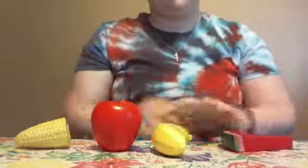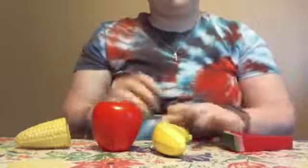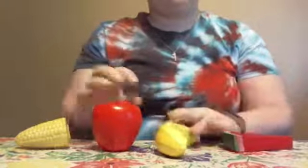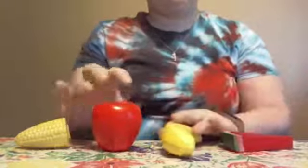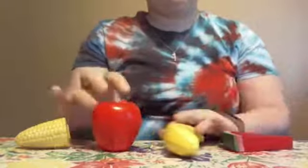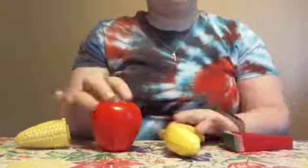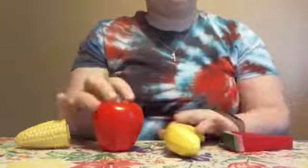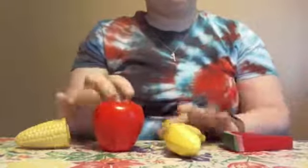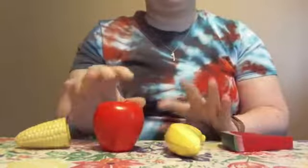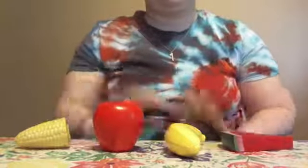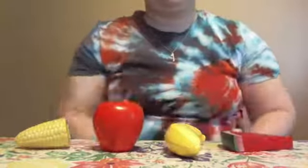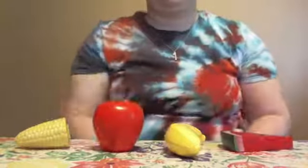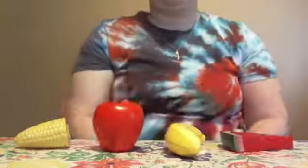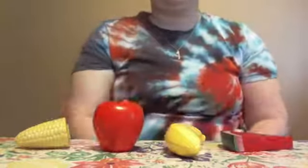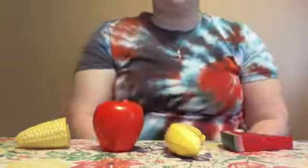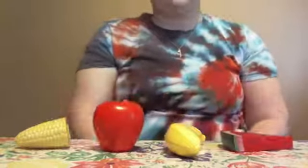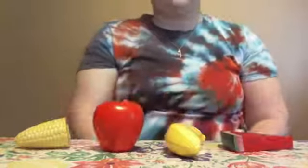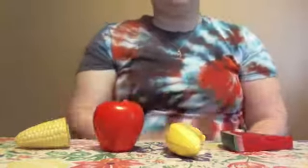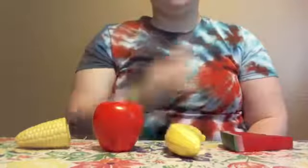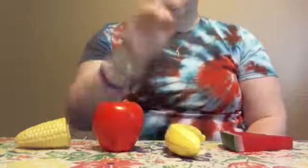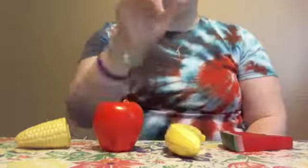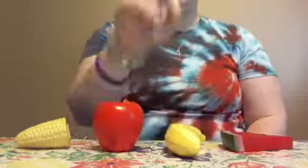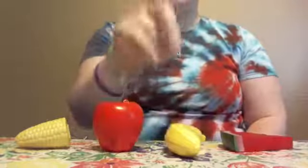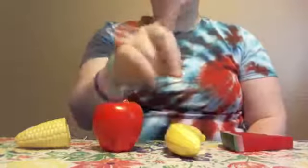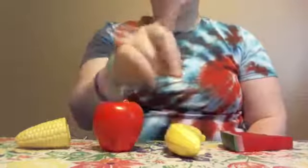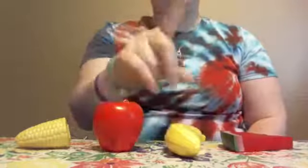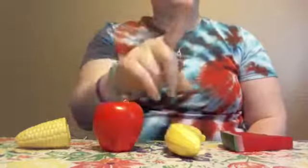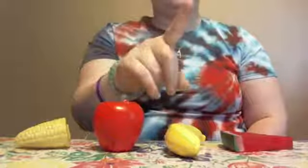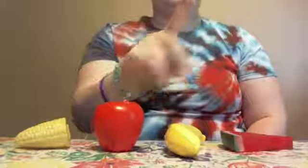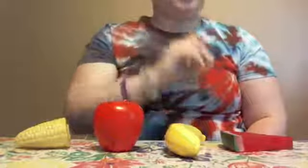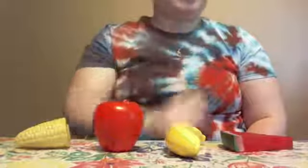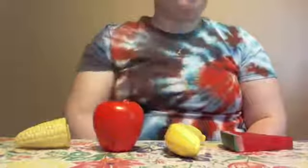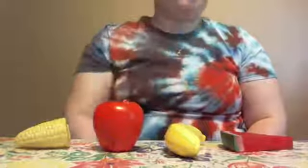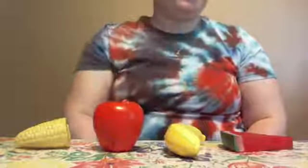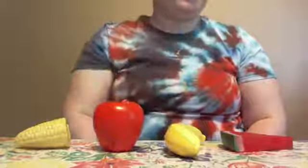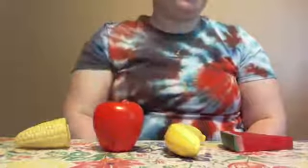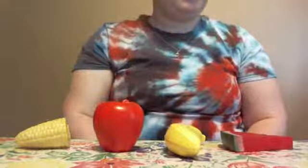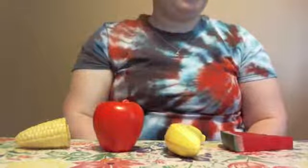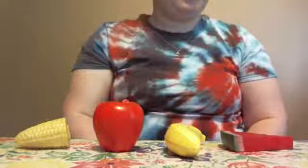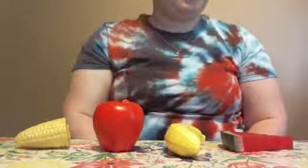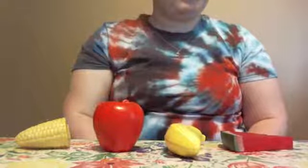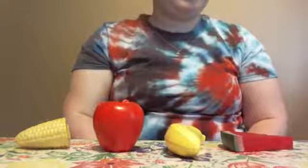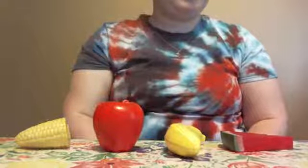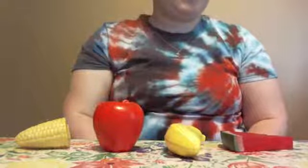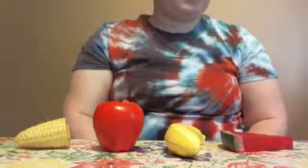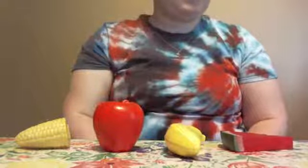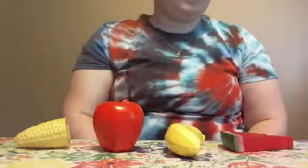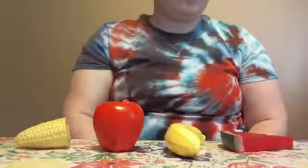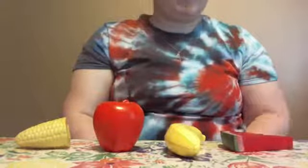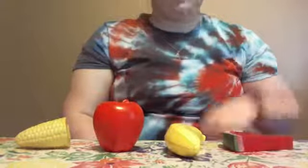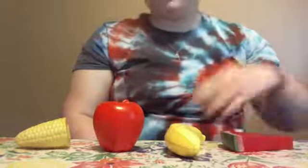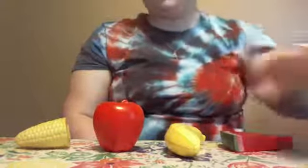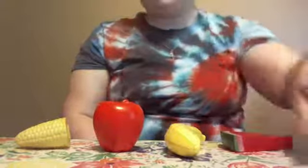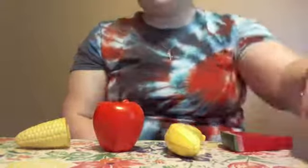Okay? So I'm going to take one of these away. Actually, I think I might add in one